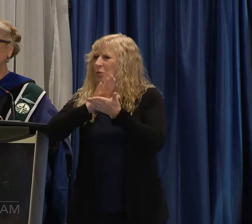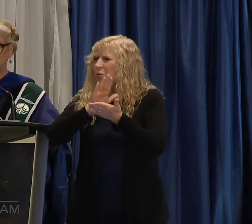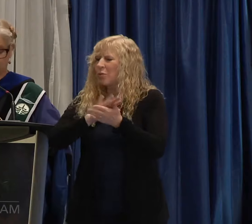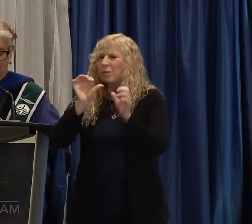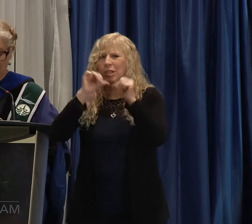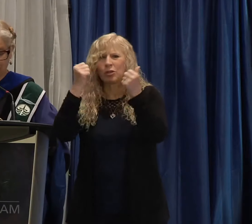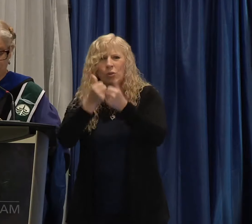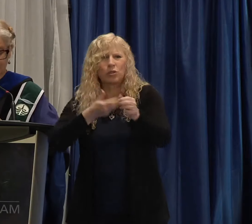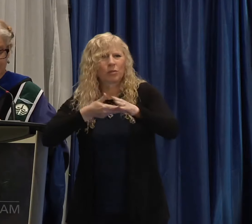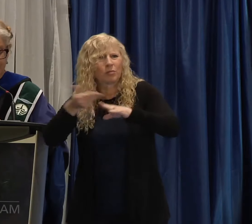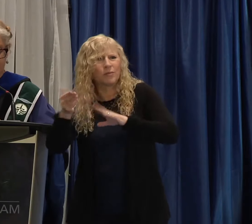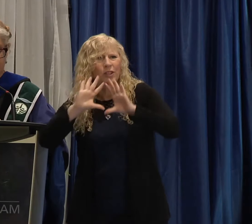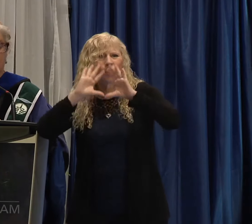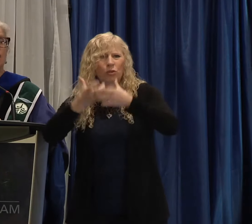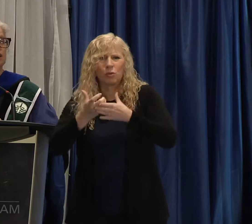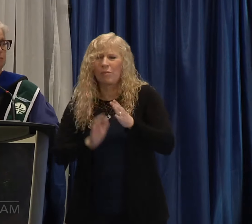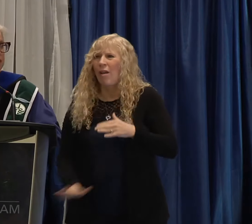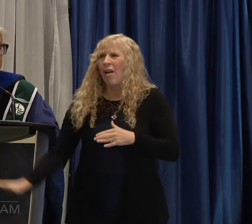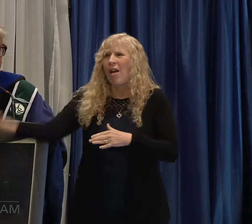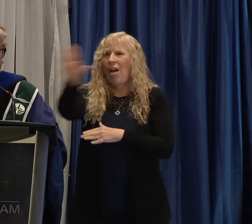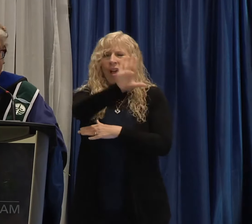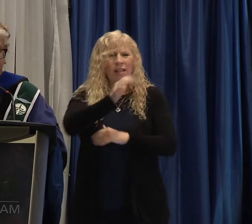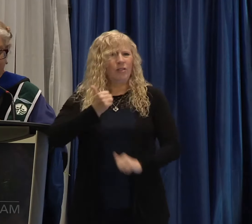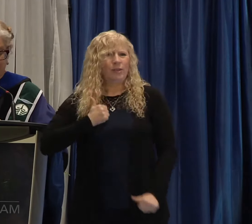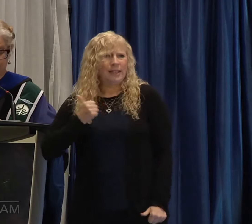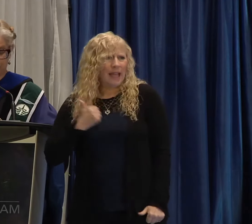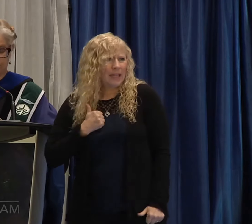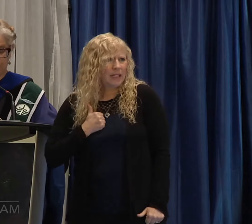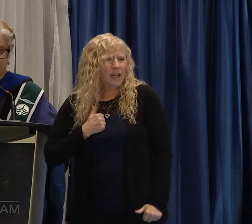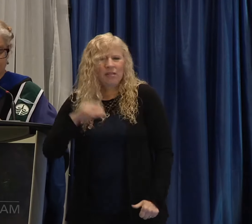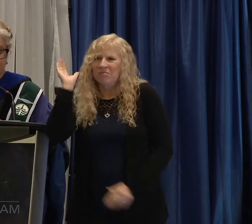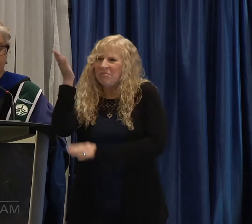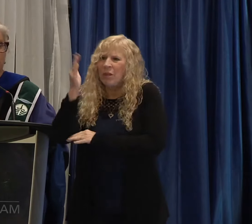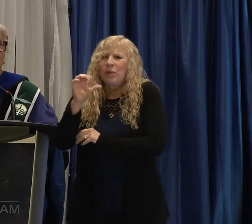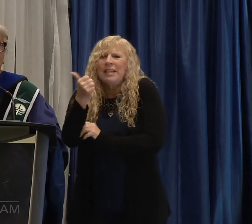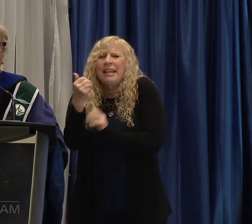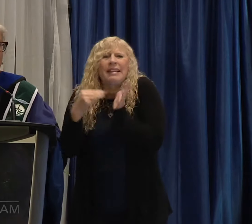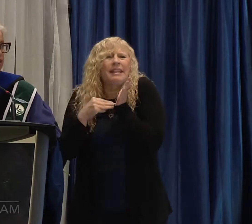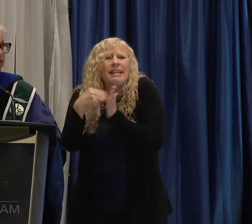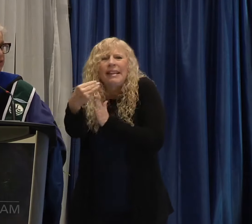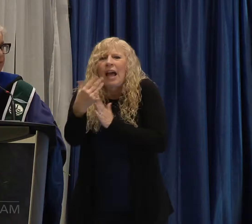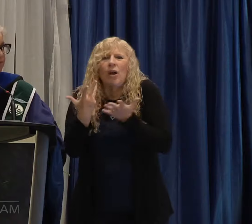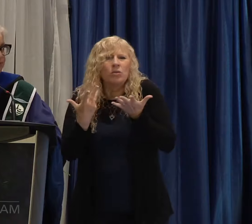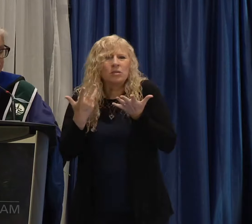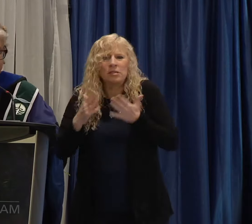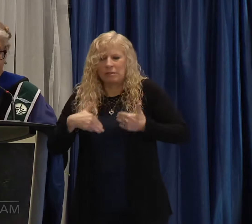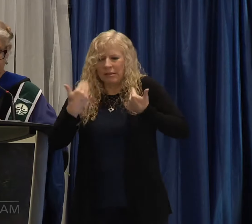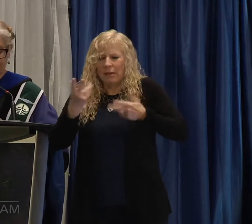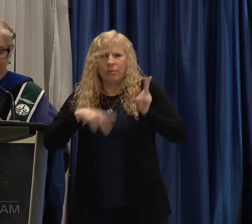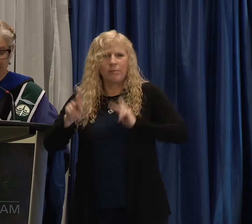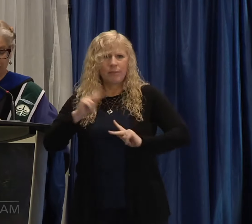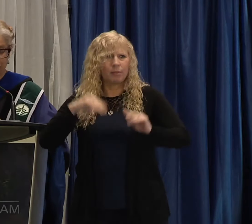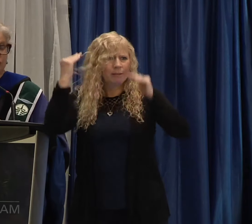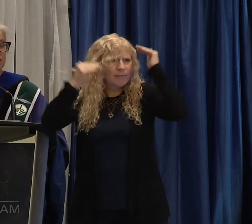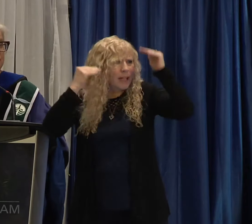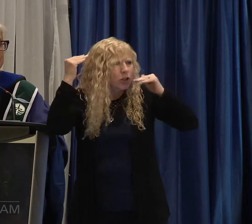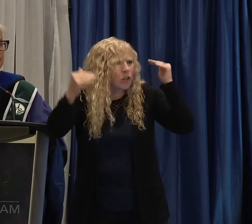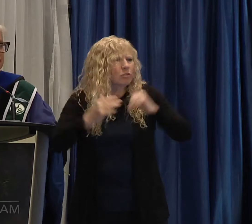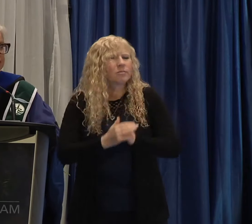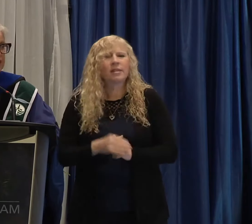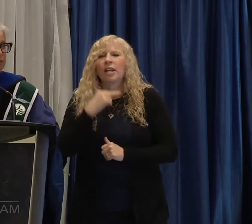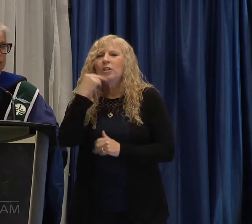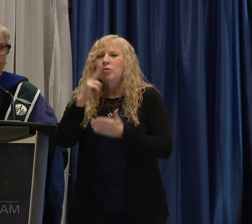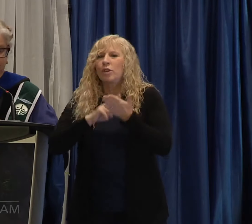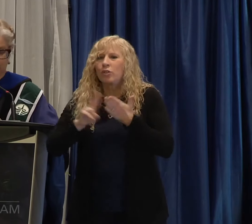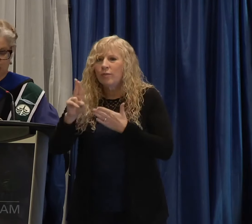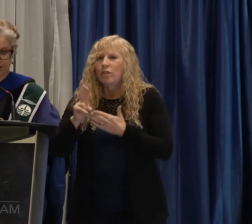professional groups all across Canada, speaking to tens of thousands of young people and adults. At Trent University, he